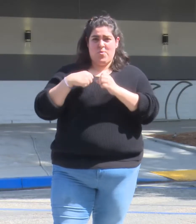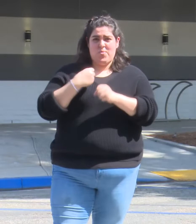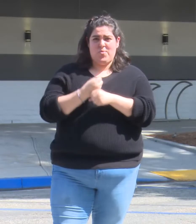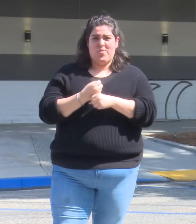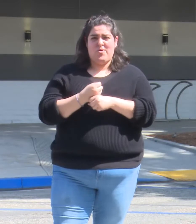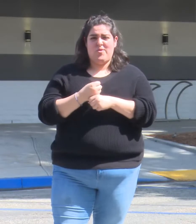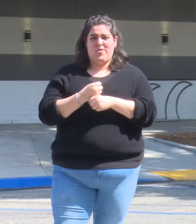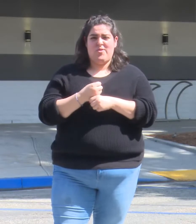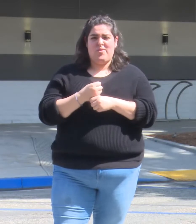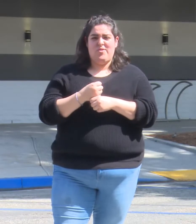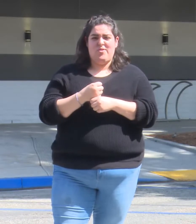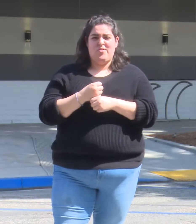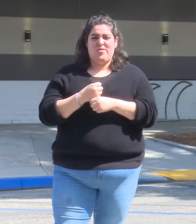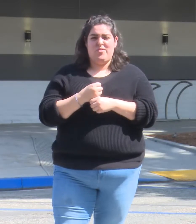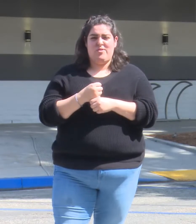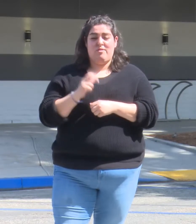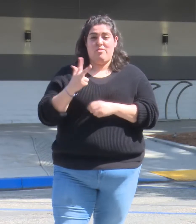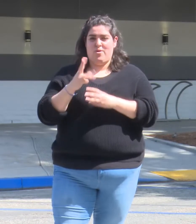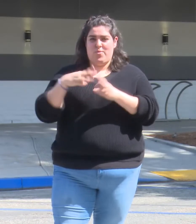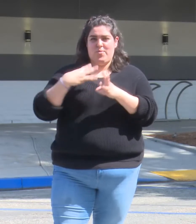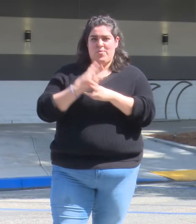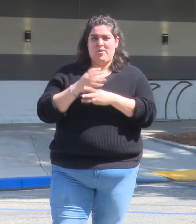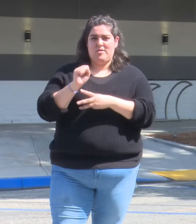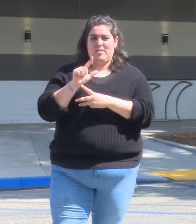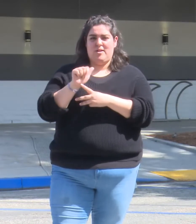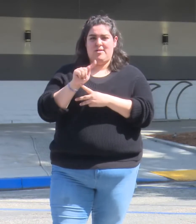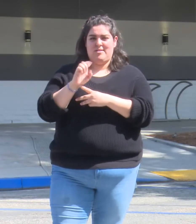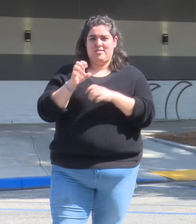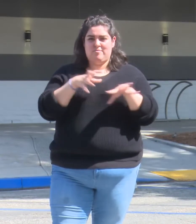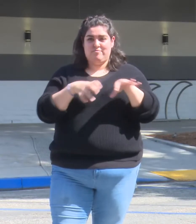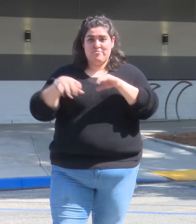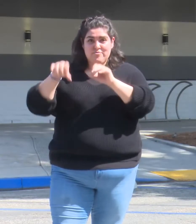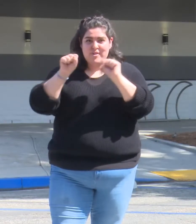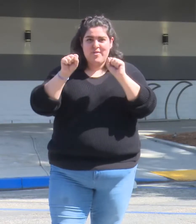over the Associated Student Body Government.